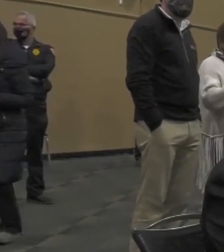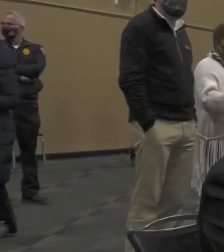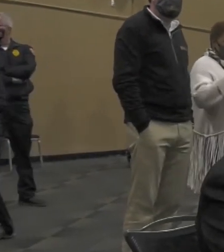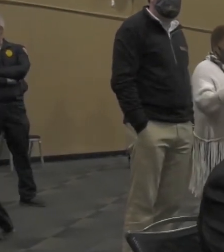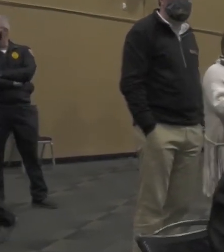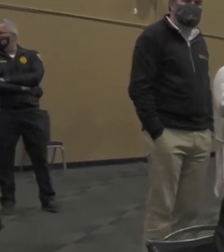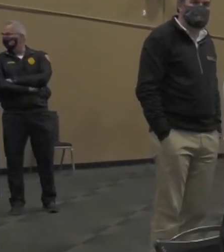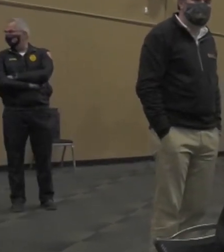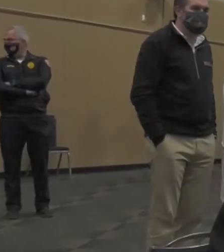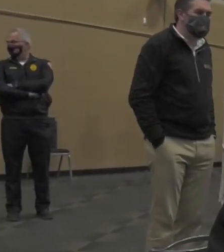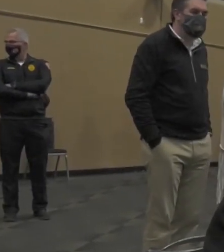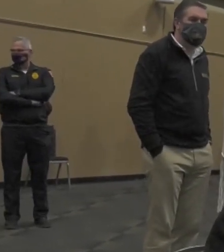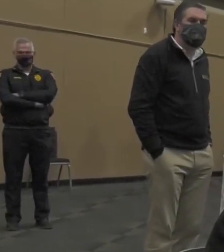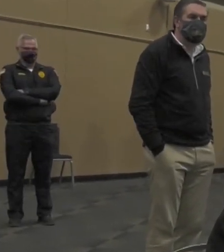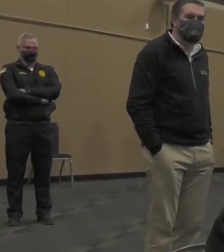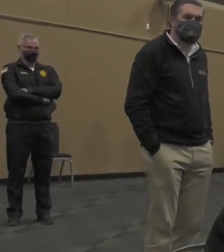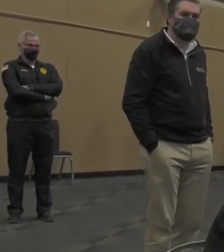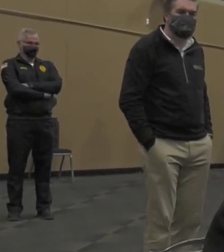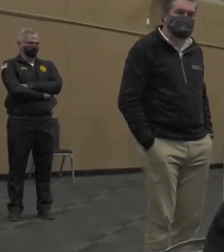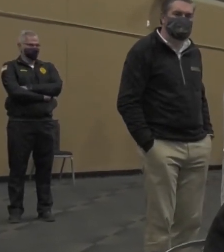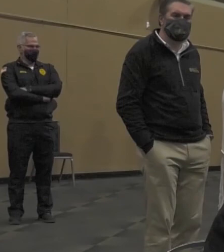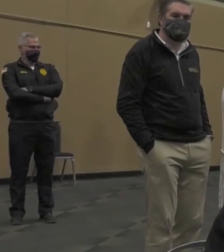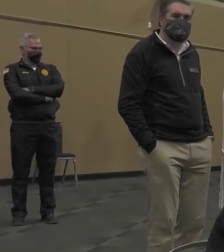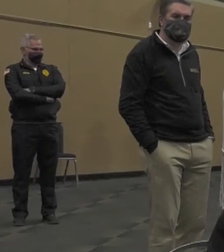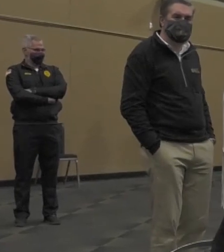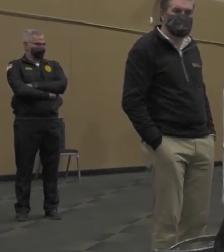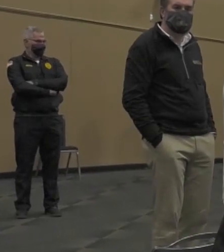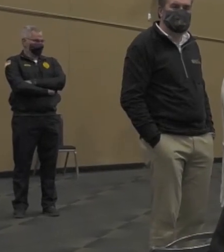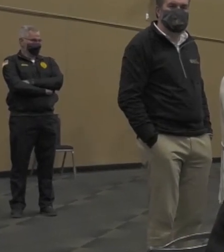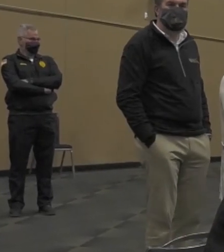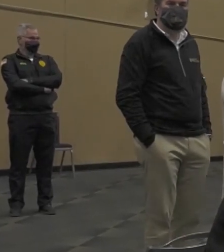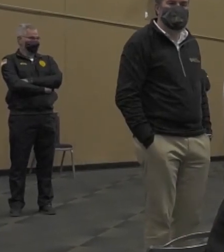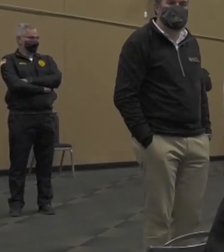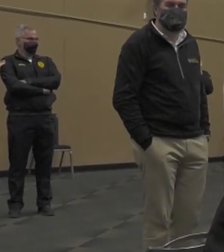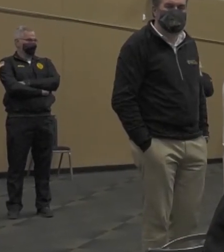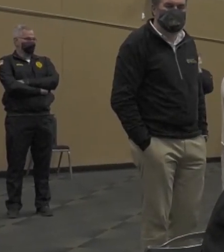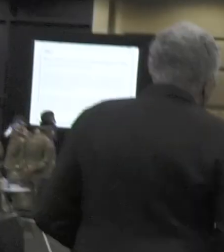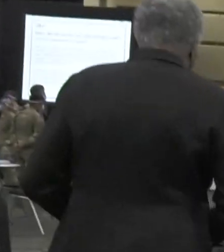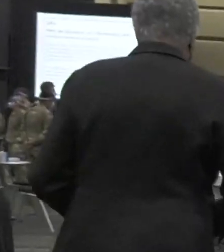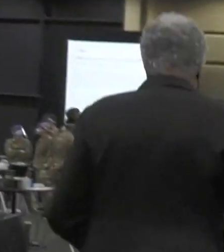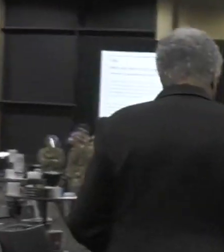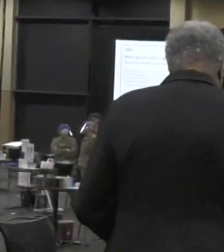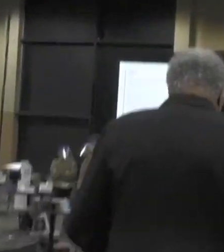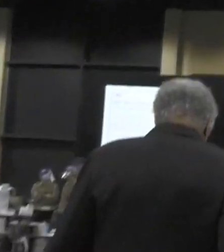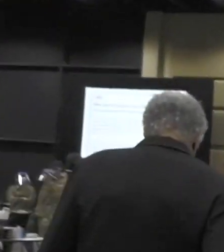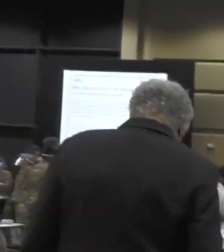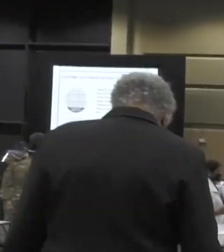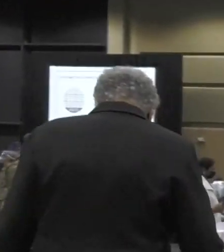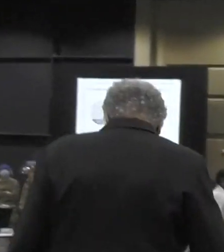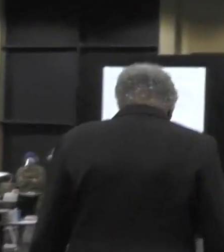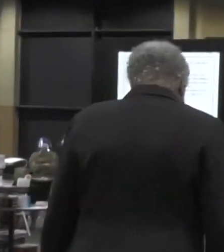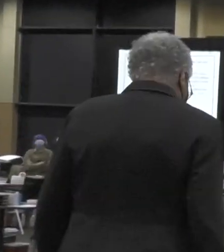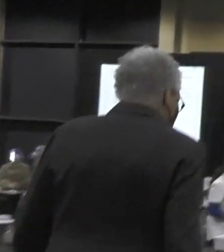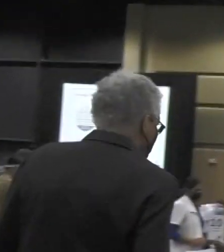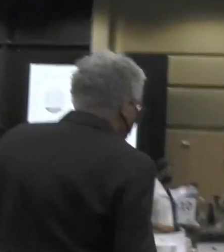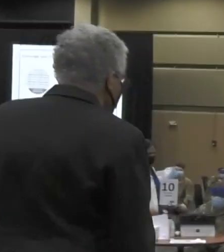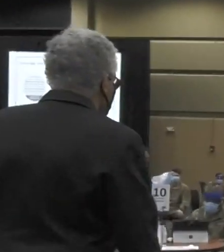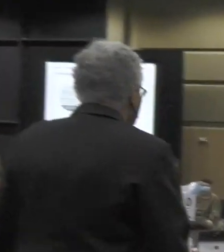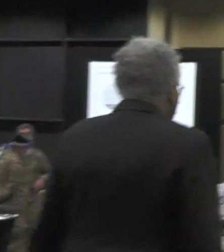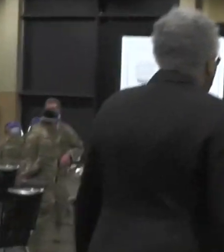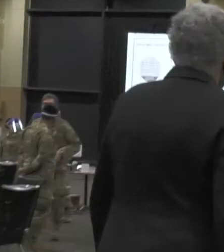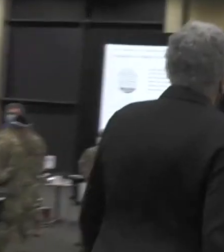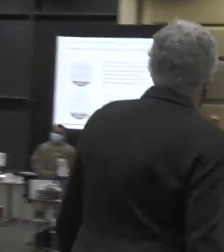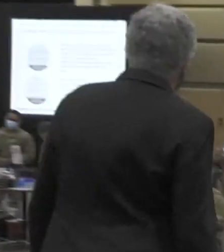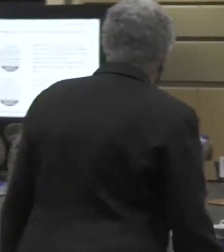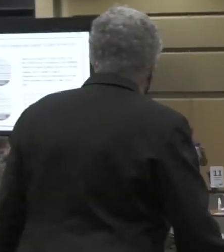need to make sure that that you get availability, we will email you every single time new appointments are added to the website. So the website